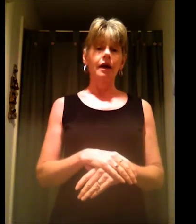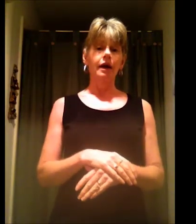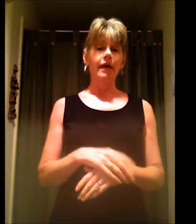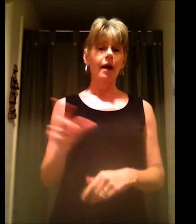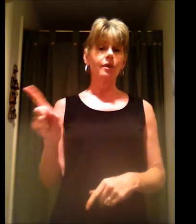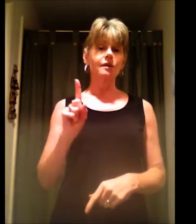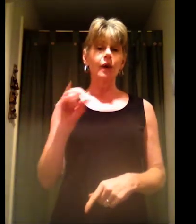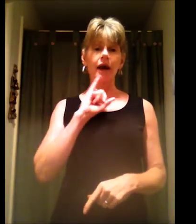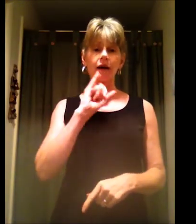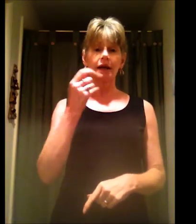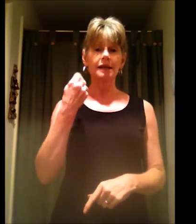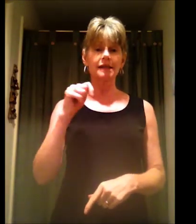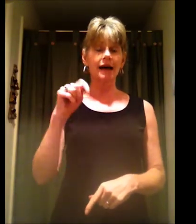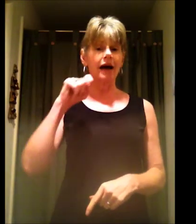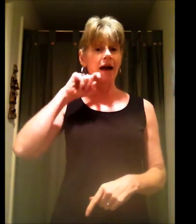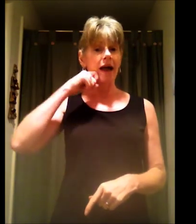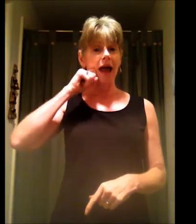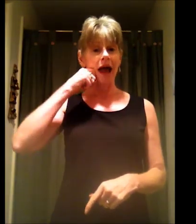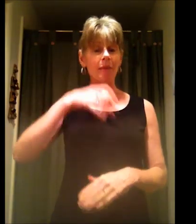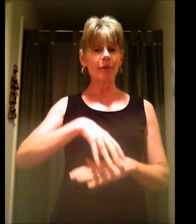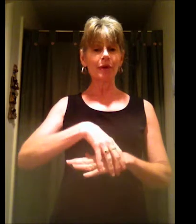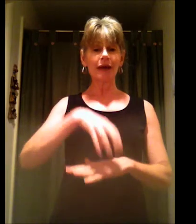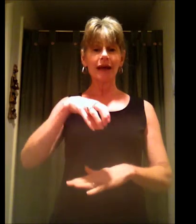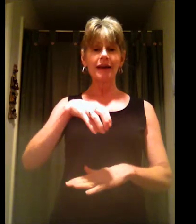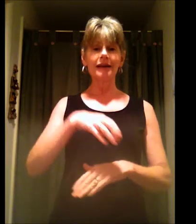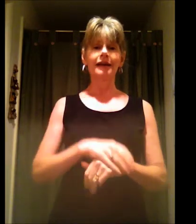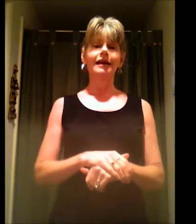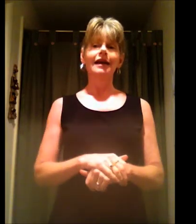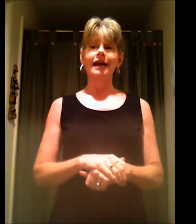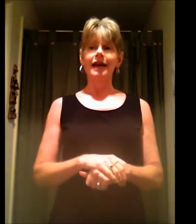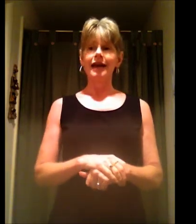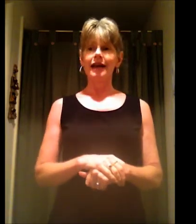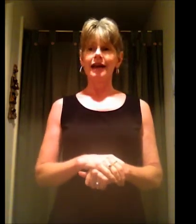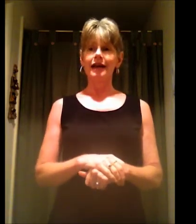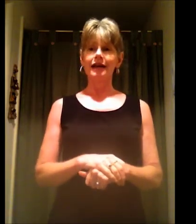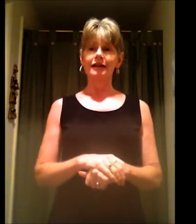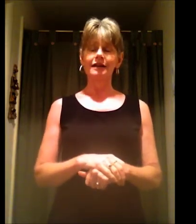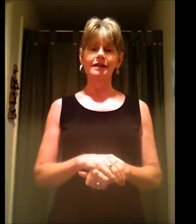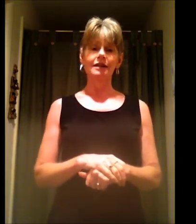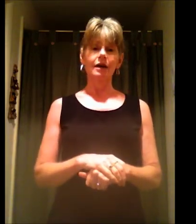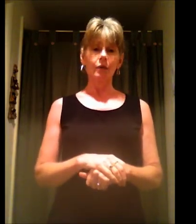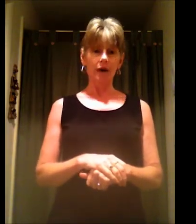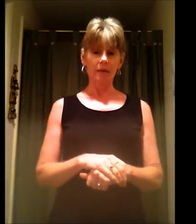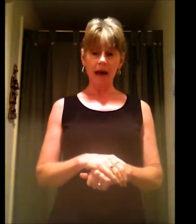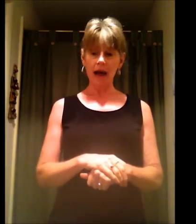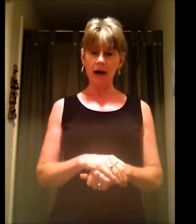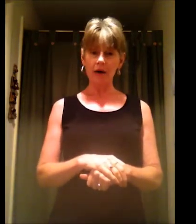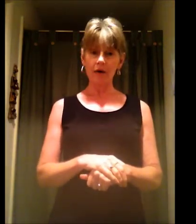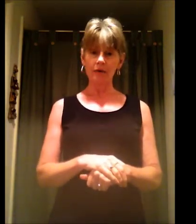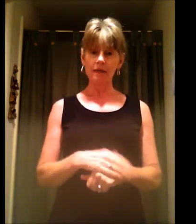and that was, where is the apple cake? And what about,